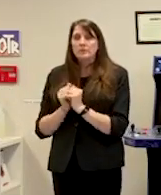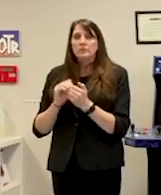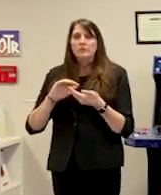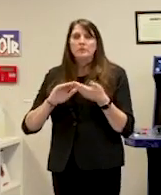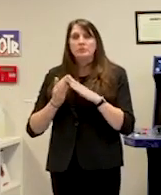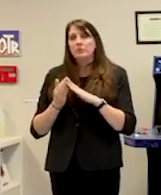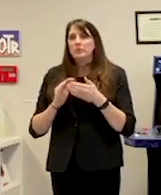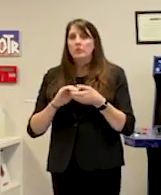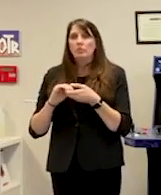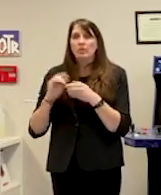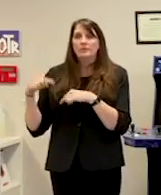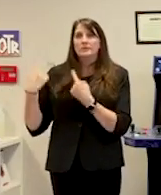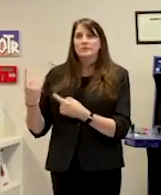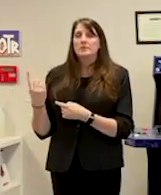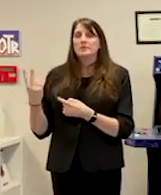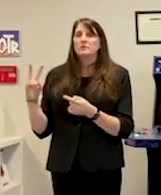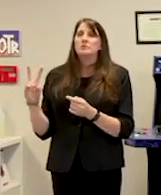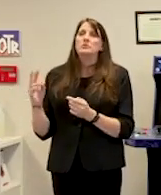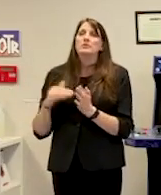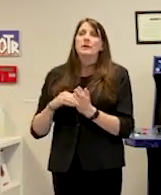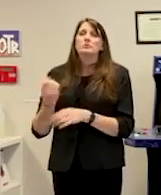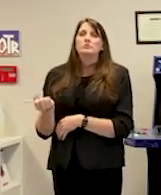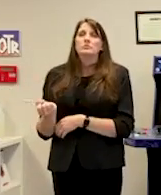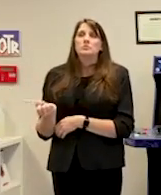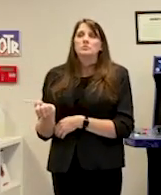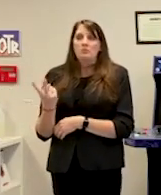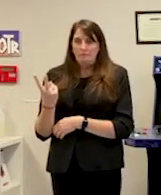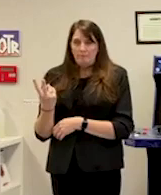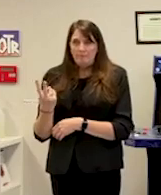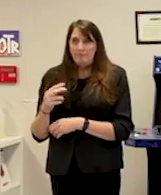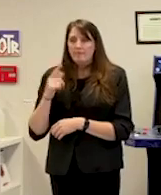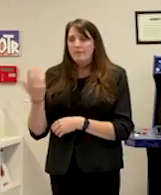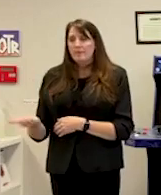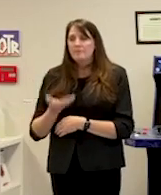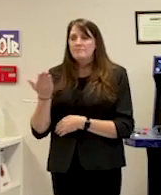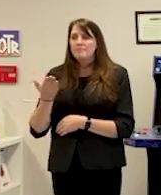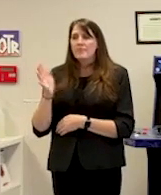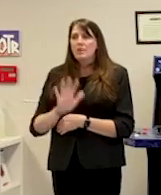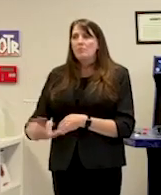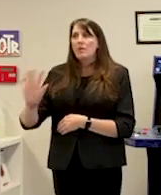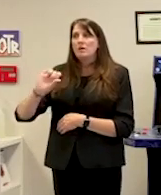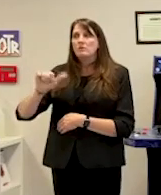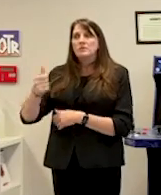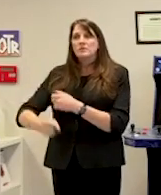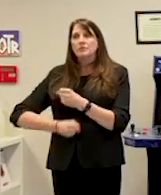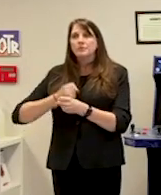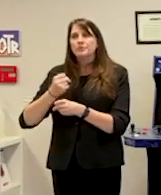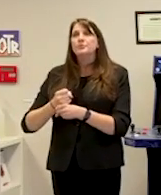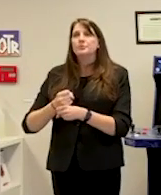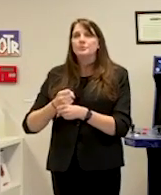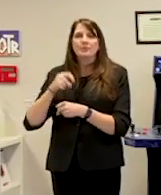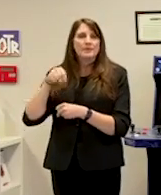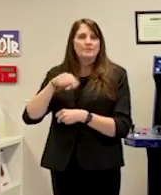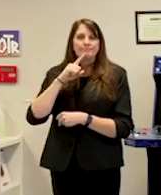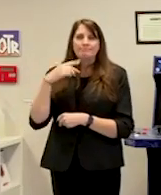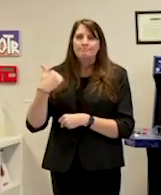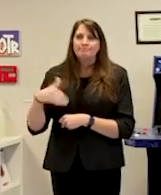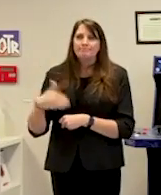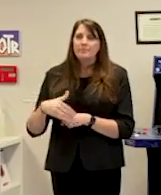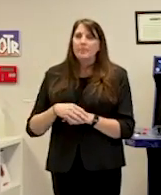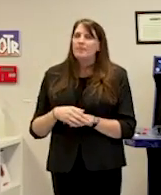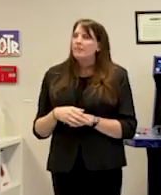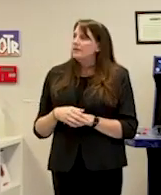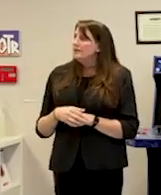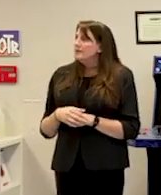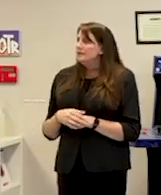this has been going on since 2012. So we've been here about 10 years. And this is really a